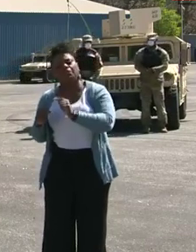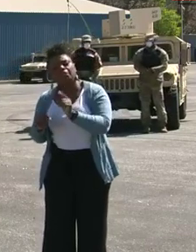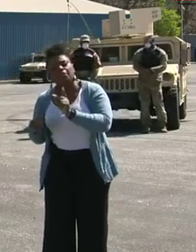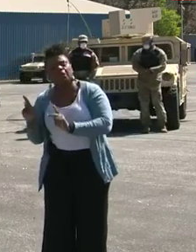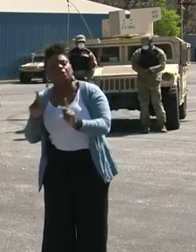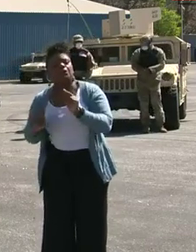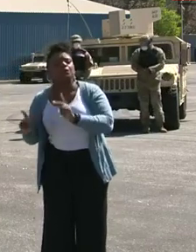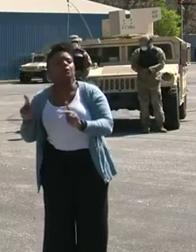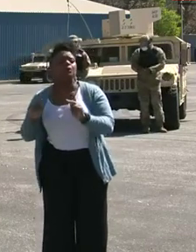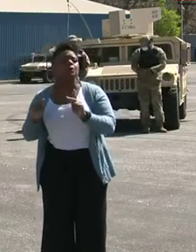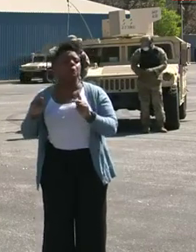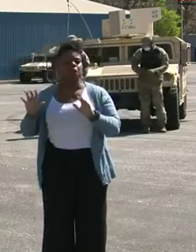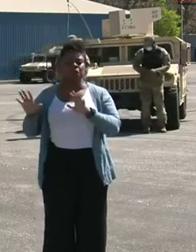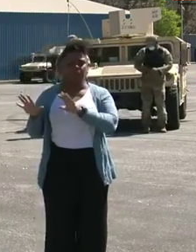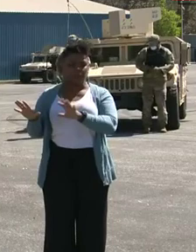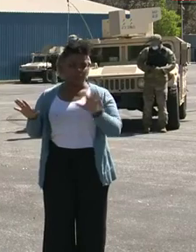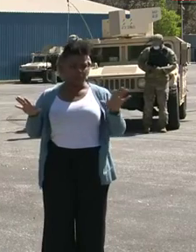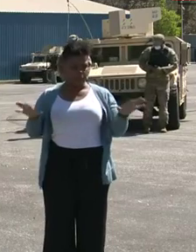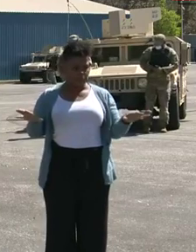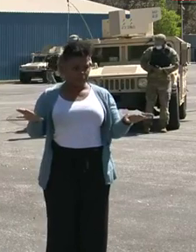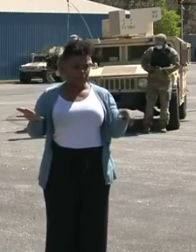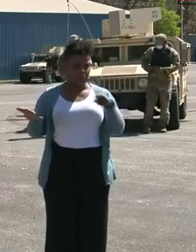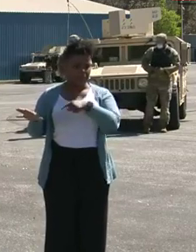So police can shift their